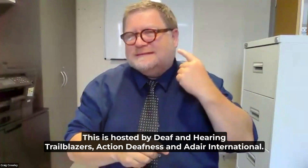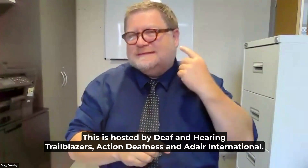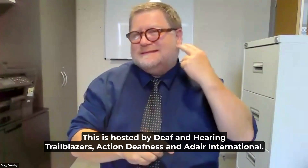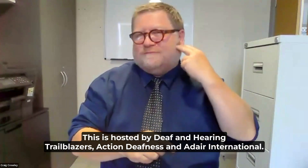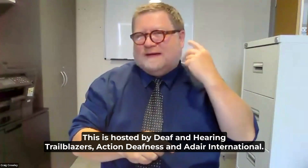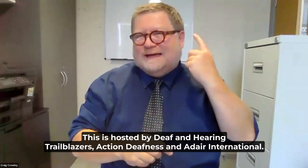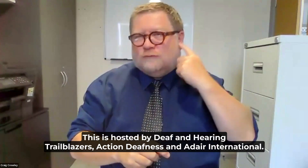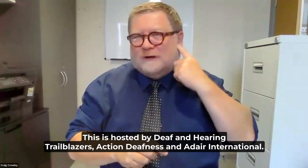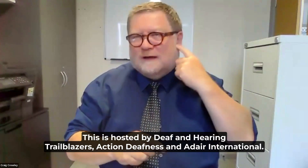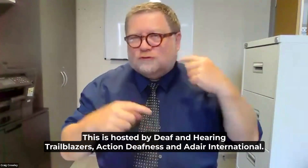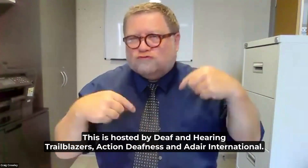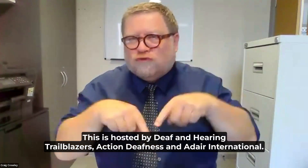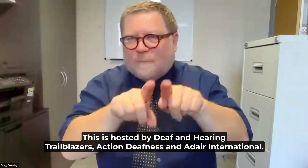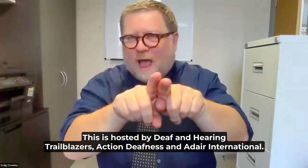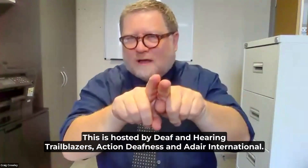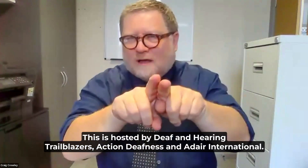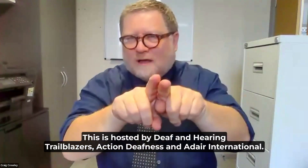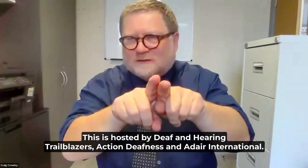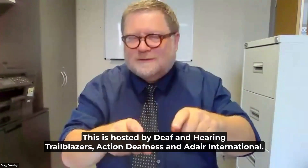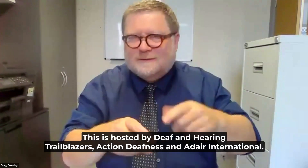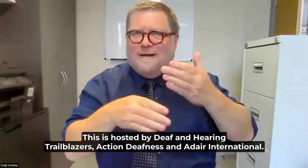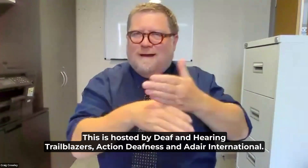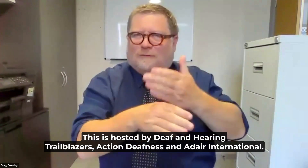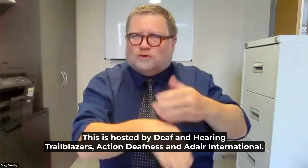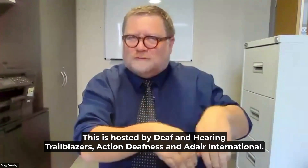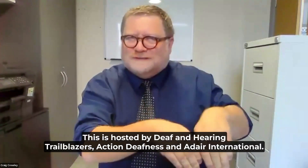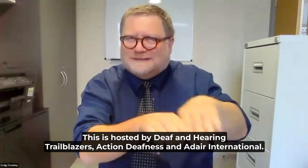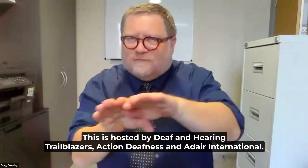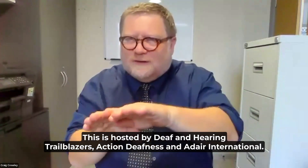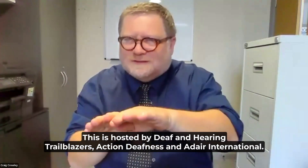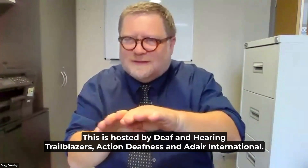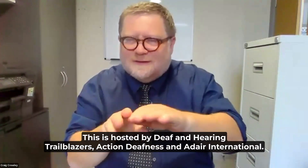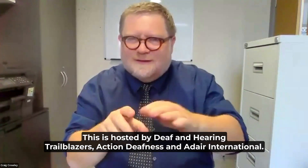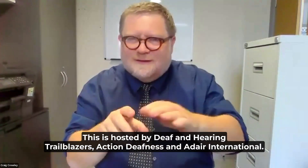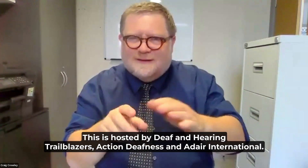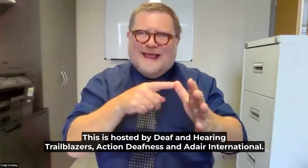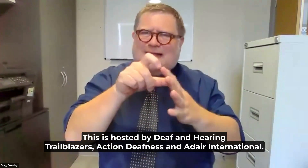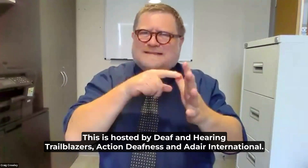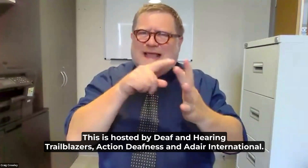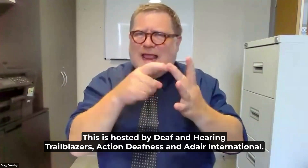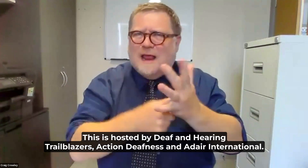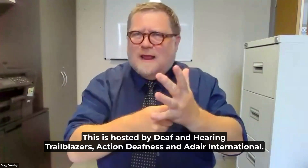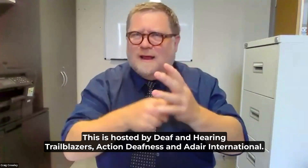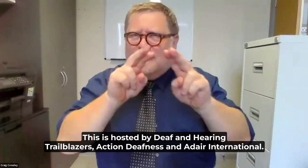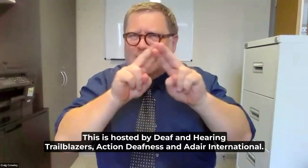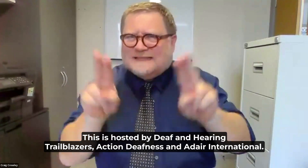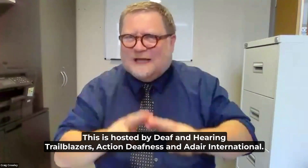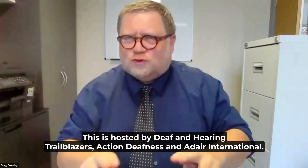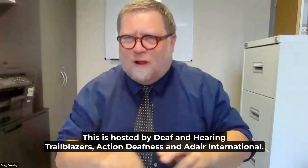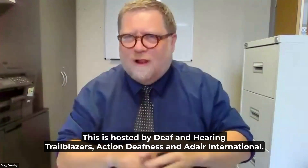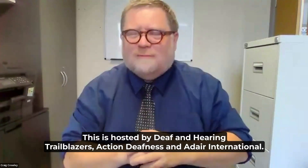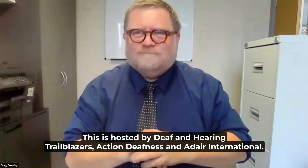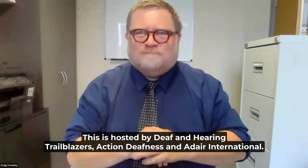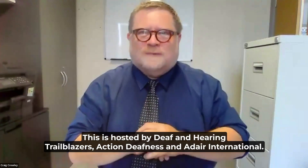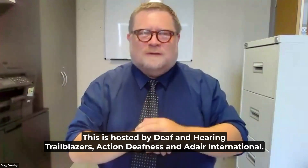This is hosted by Deaf and Hearing Trailblazers, Action Deafness,